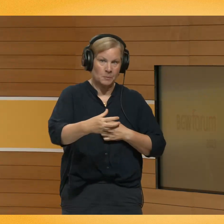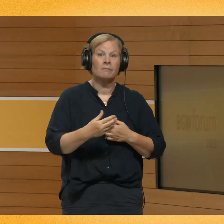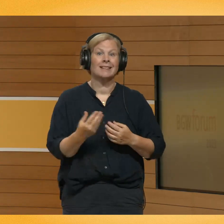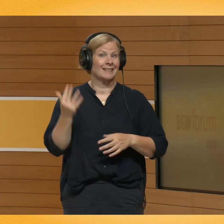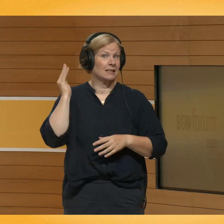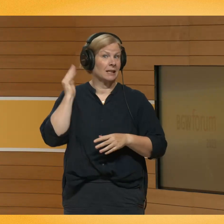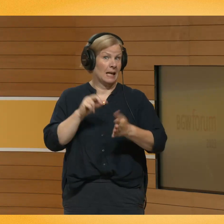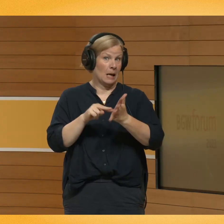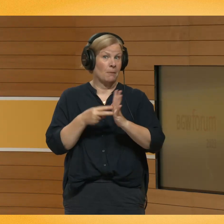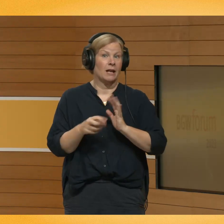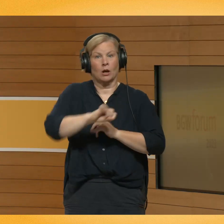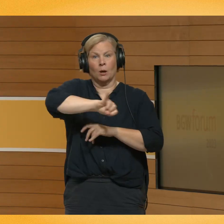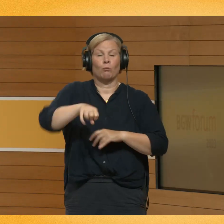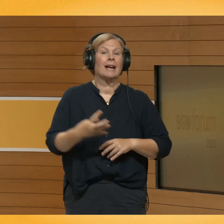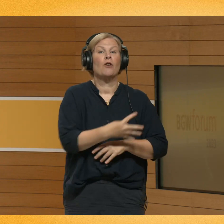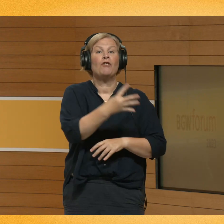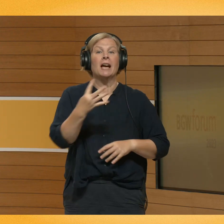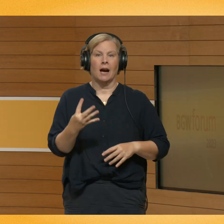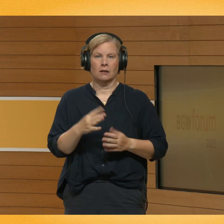extension of 6 months.